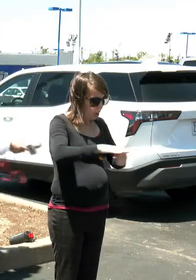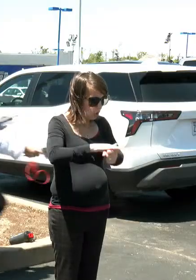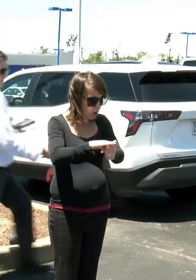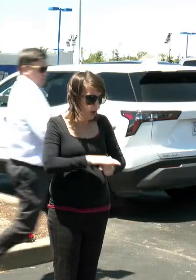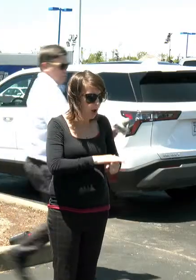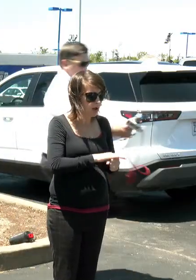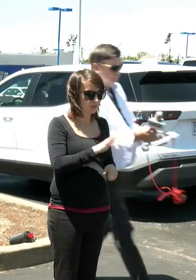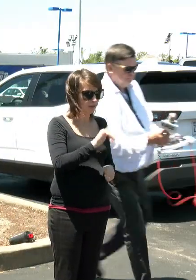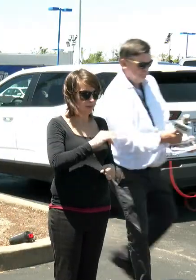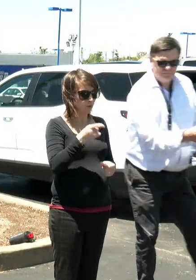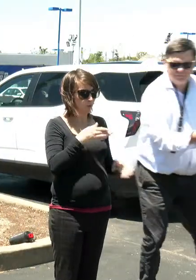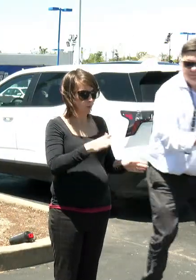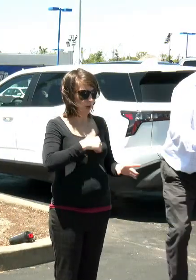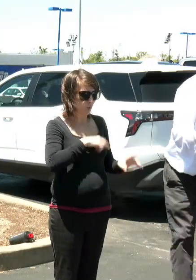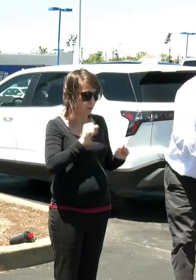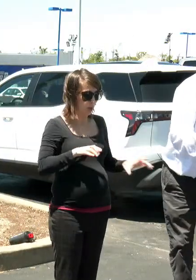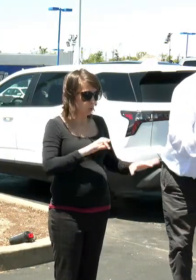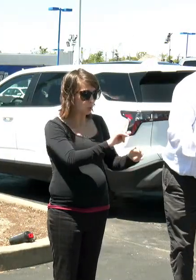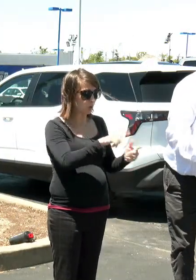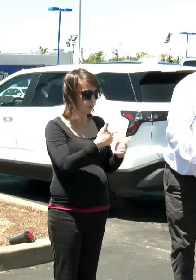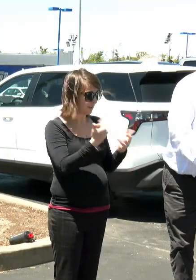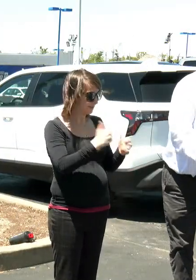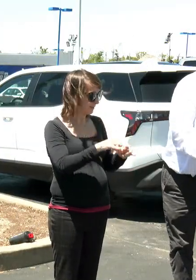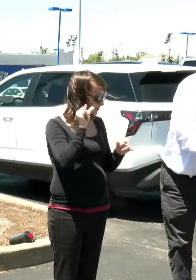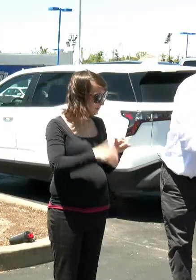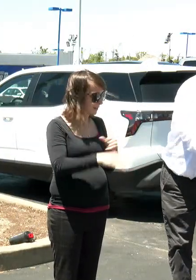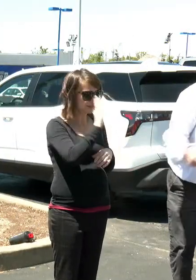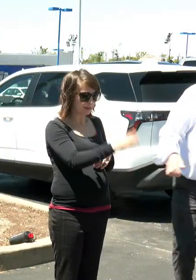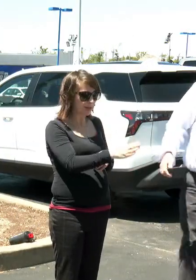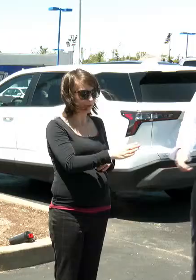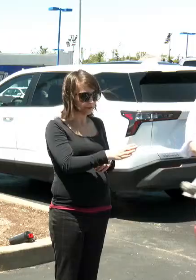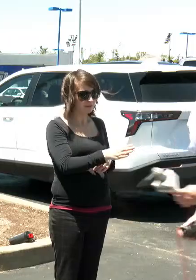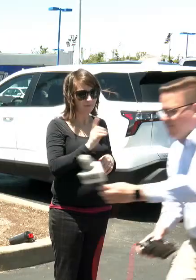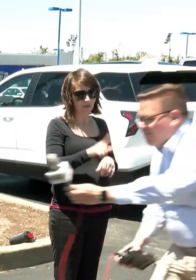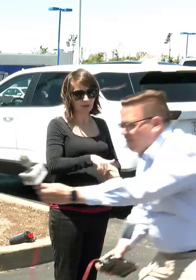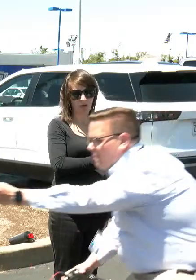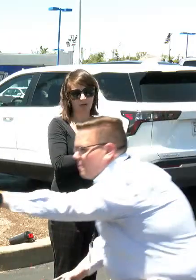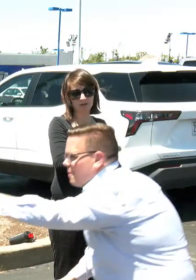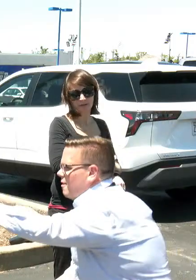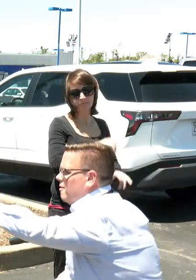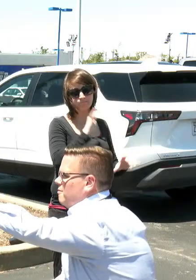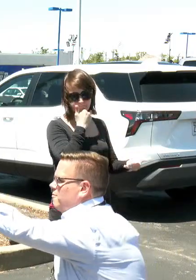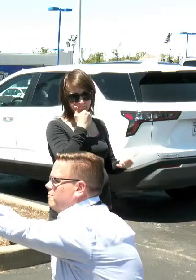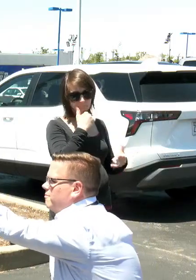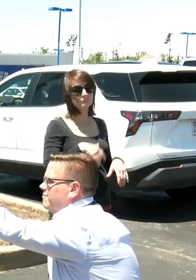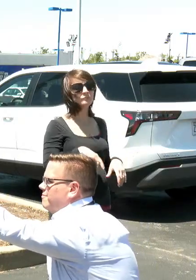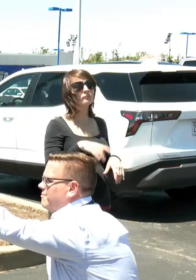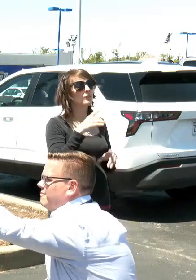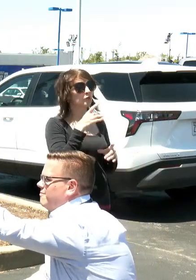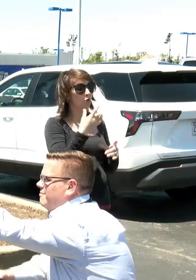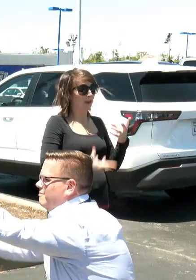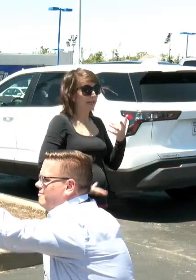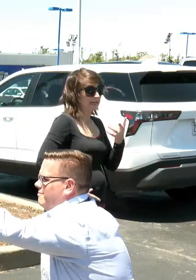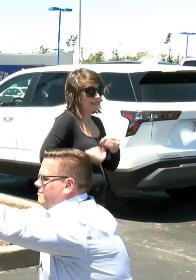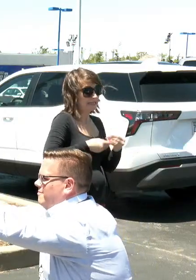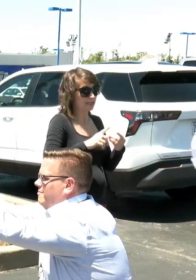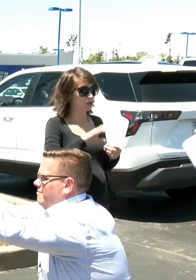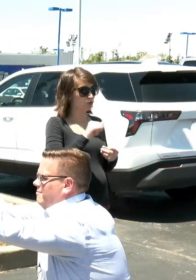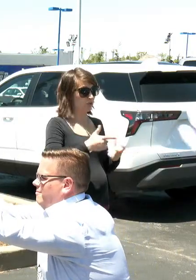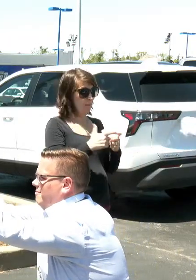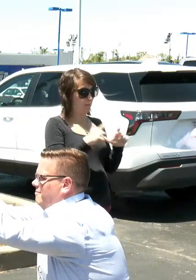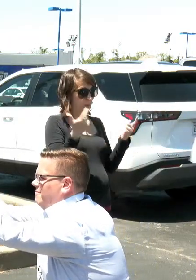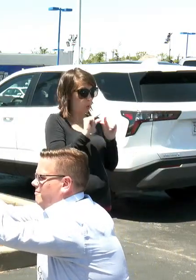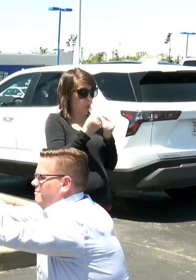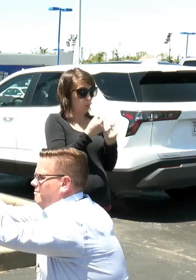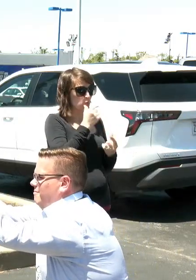still maintain our sanity while we're trying to deal with this large-scale incident. In addition to those large groups